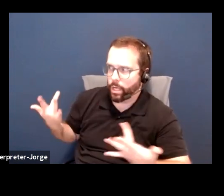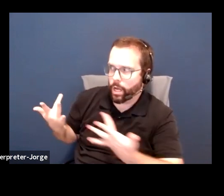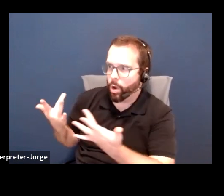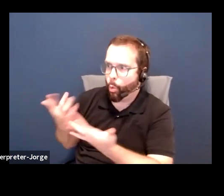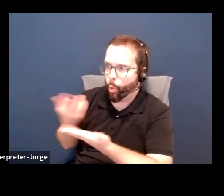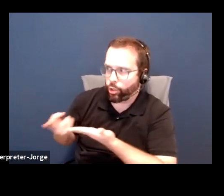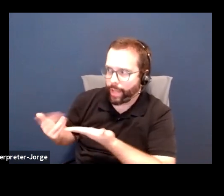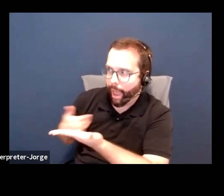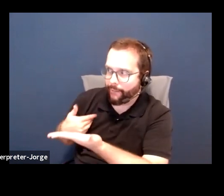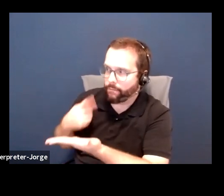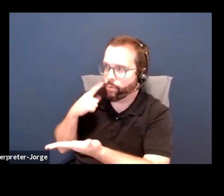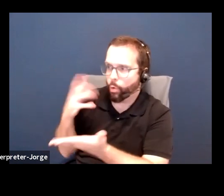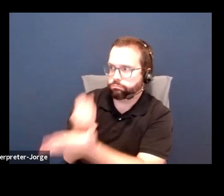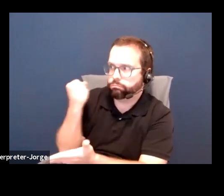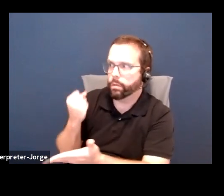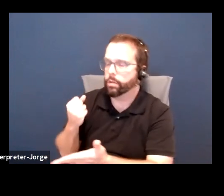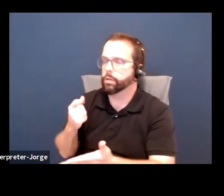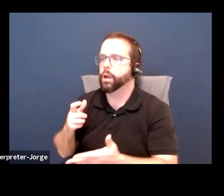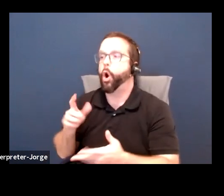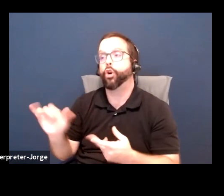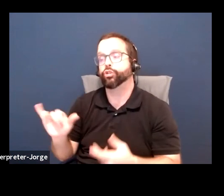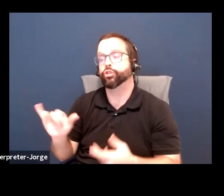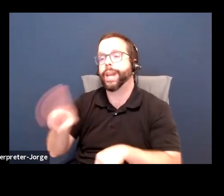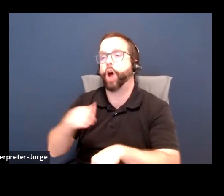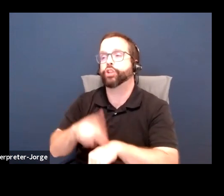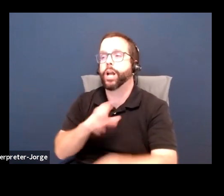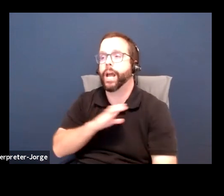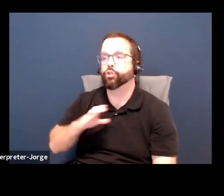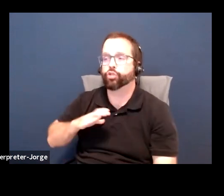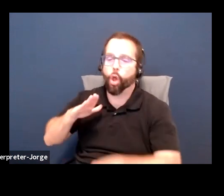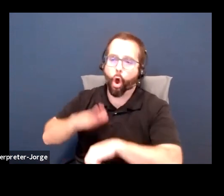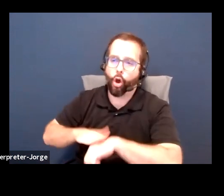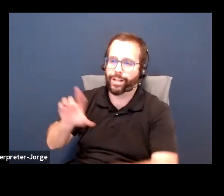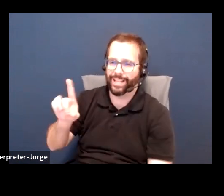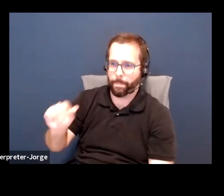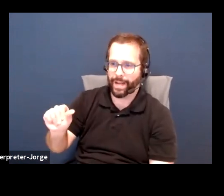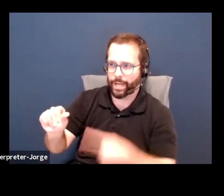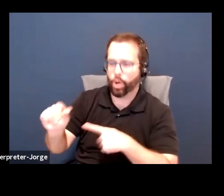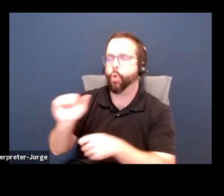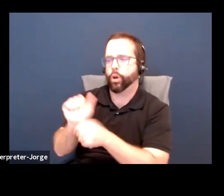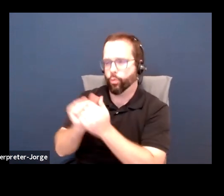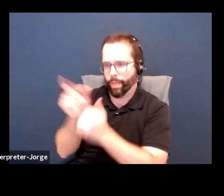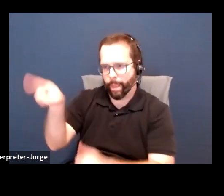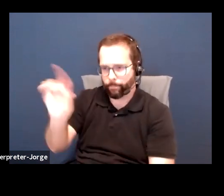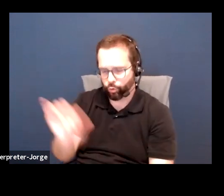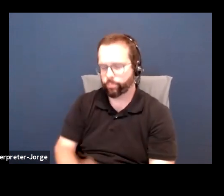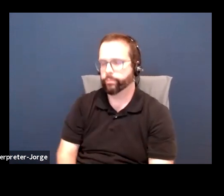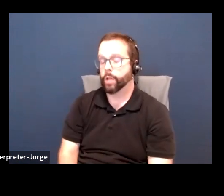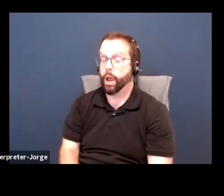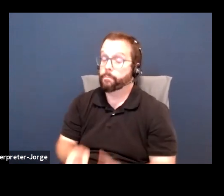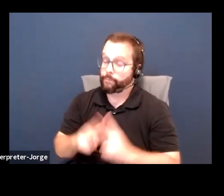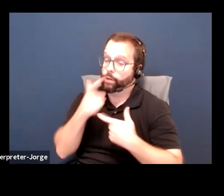emergency resources. And we're working with the National Council on Disability. But I would really be interested